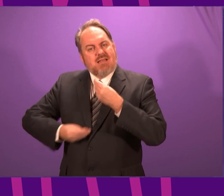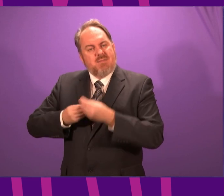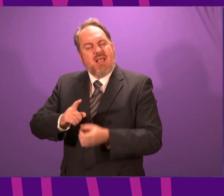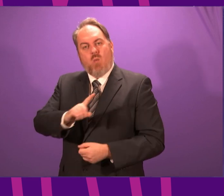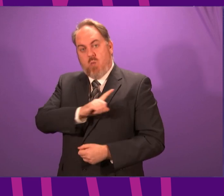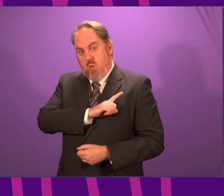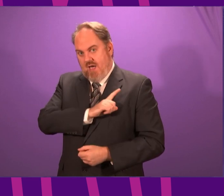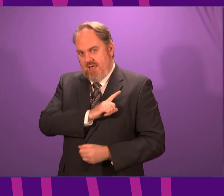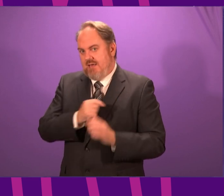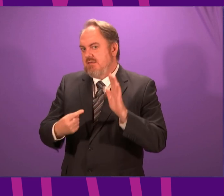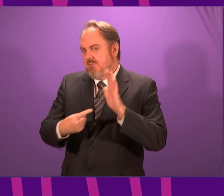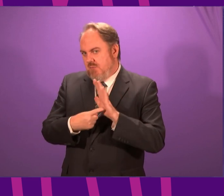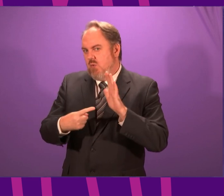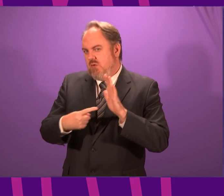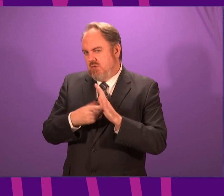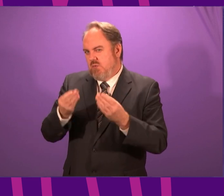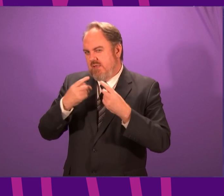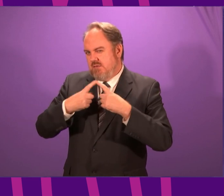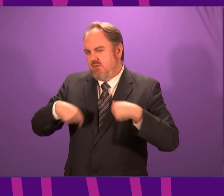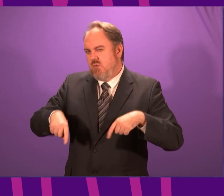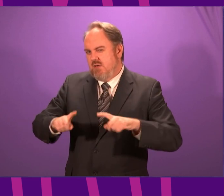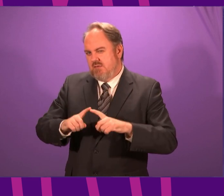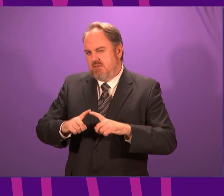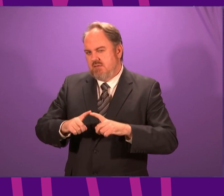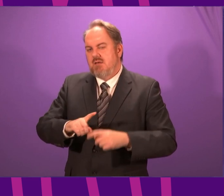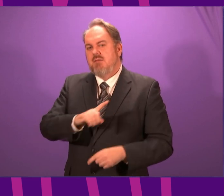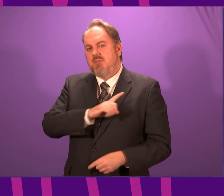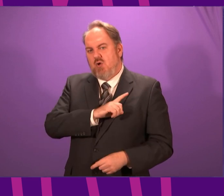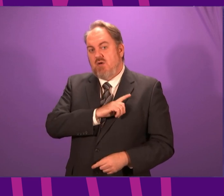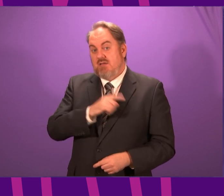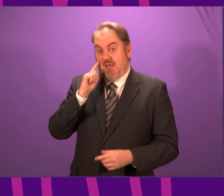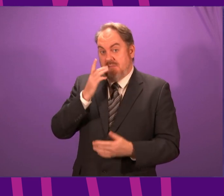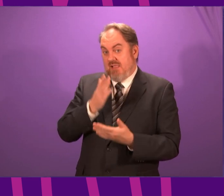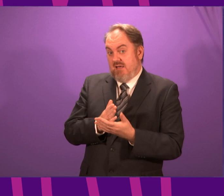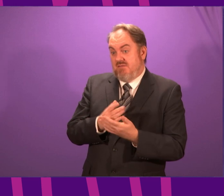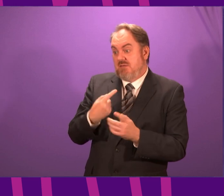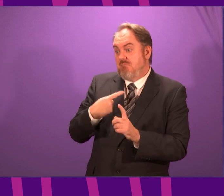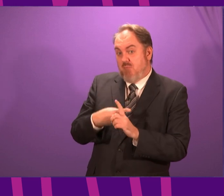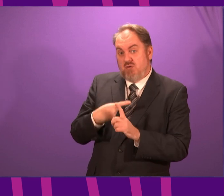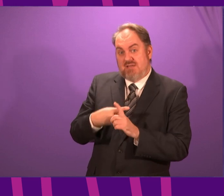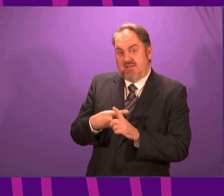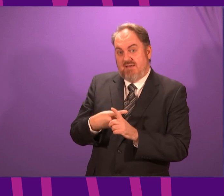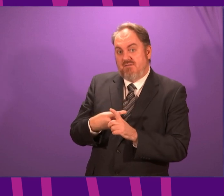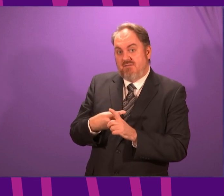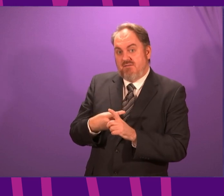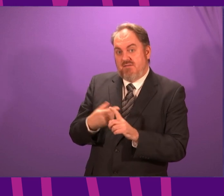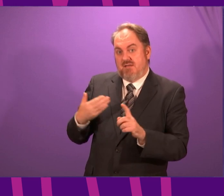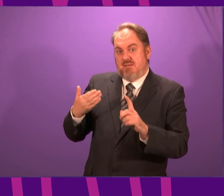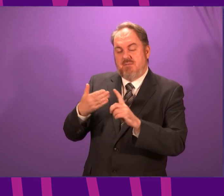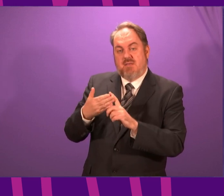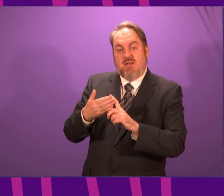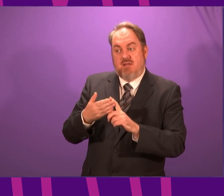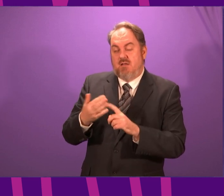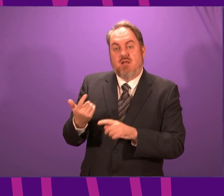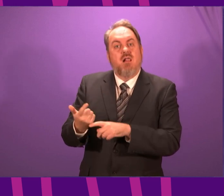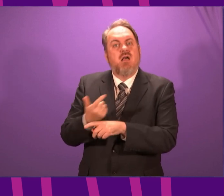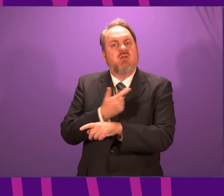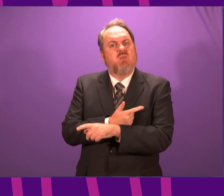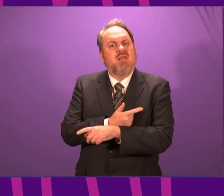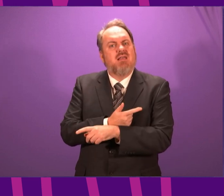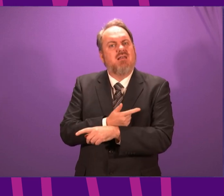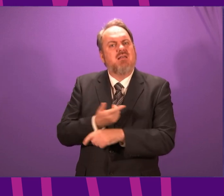think it's so important and would press for that to be looked positively on. Just last week, business organisations were